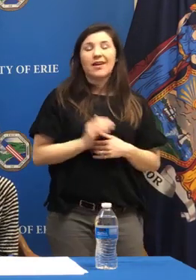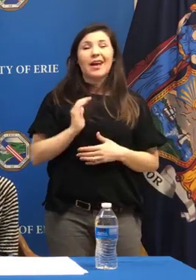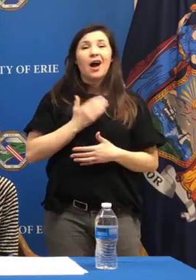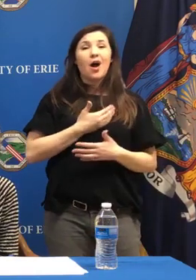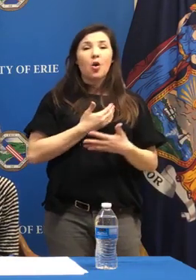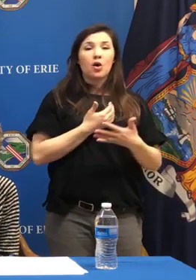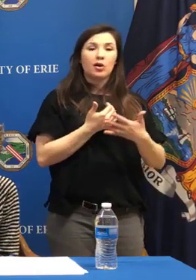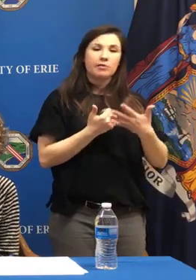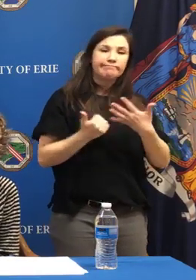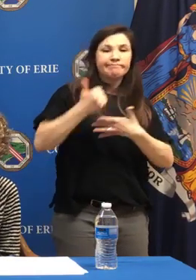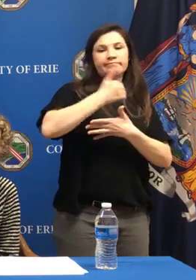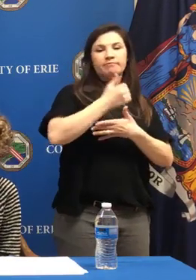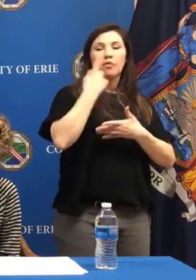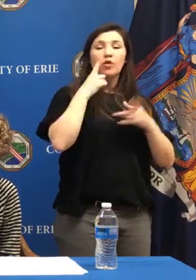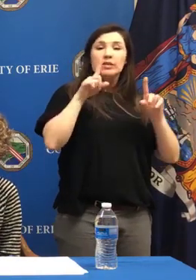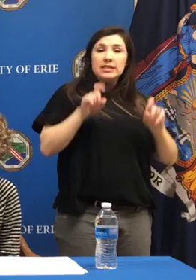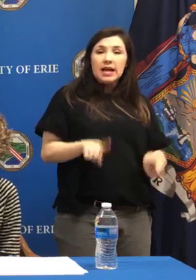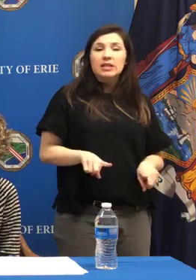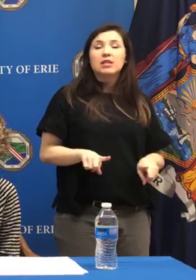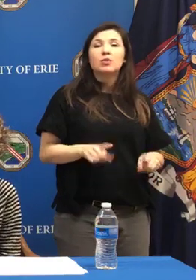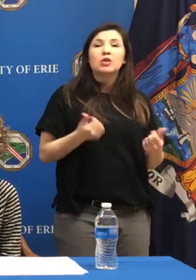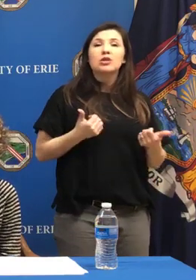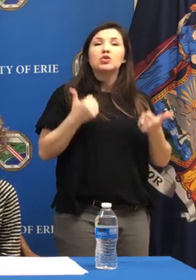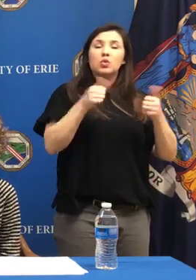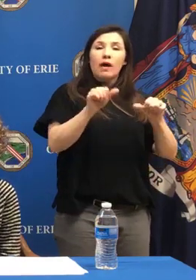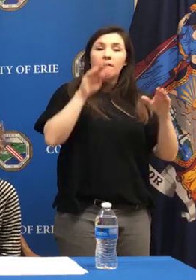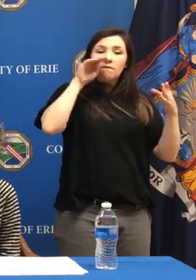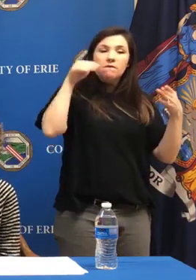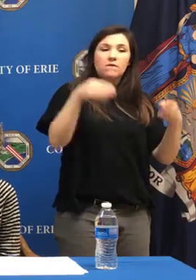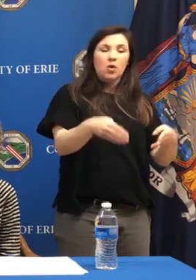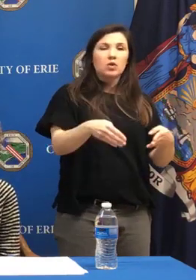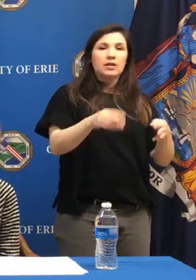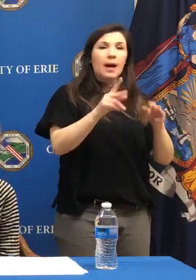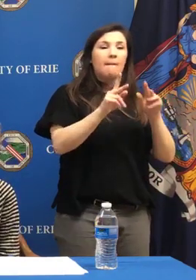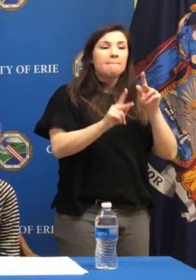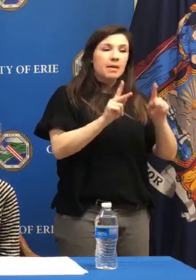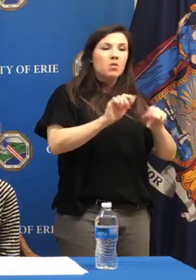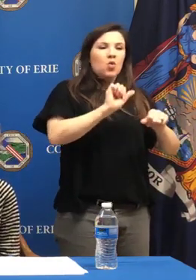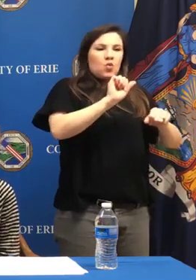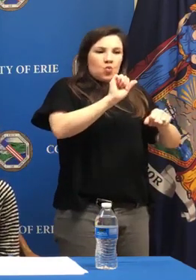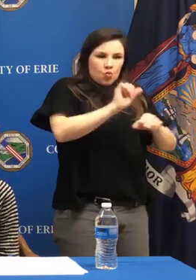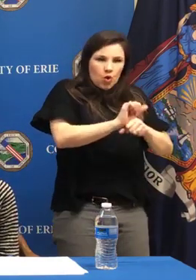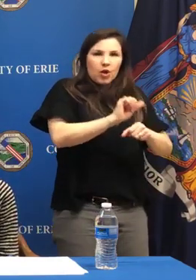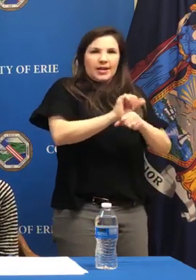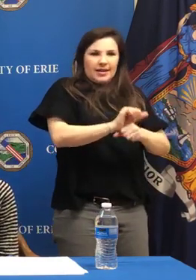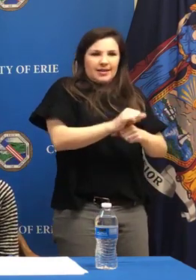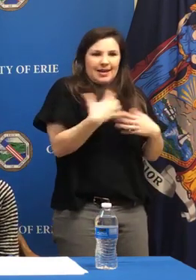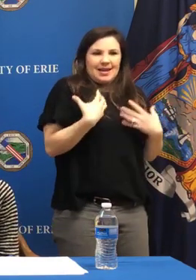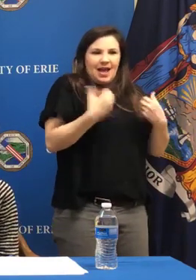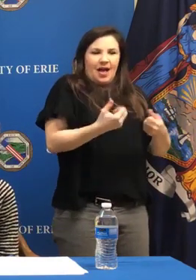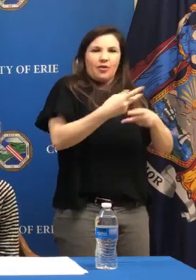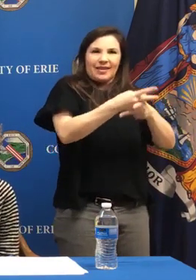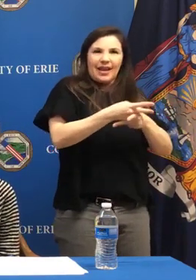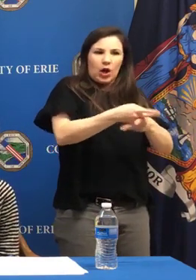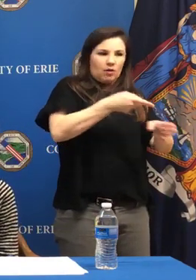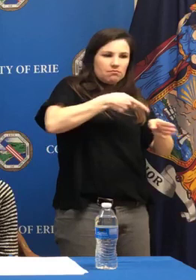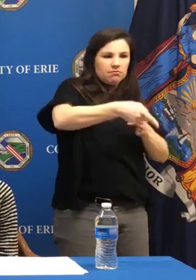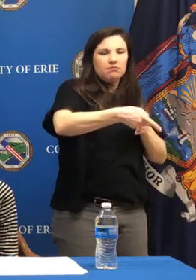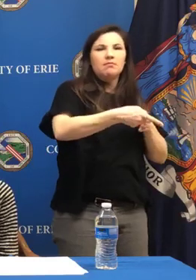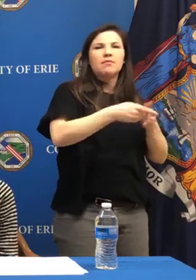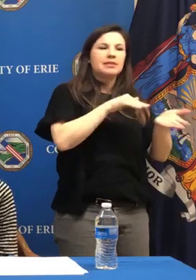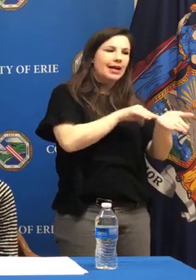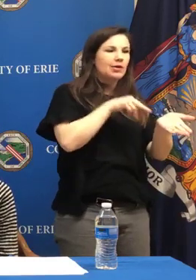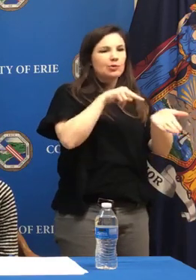for testing, we are really trying to focus now on people working in the healthcare field that could